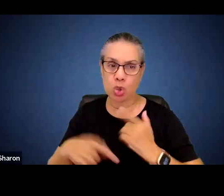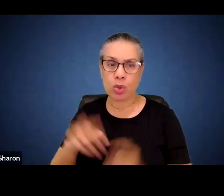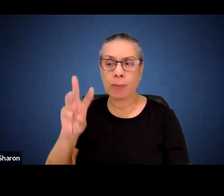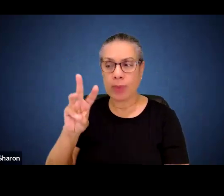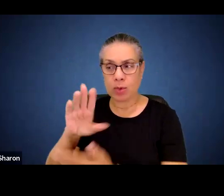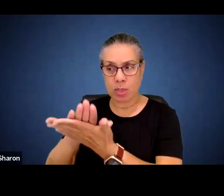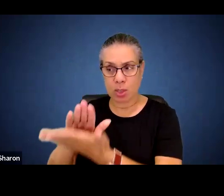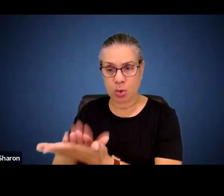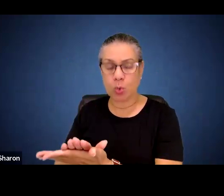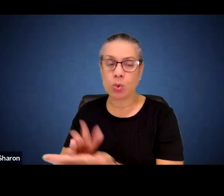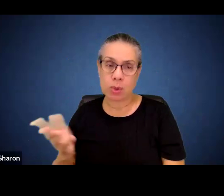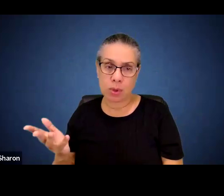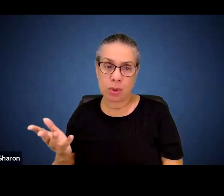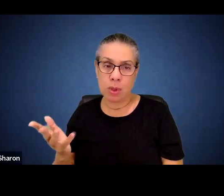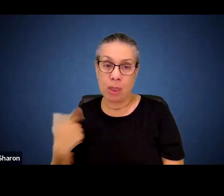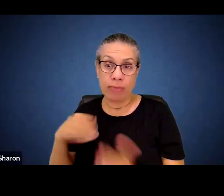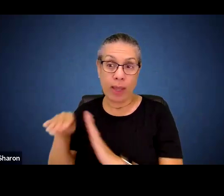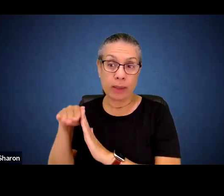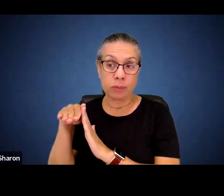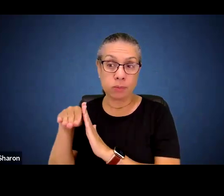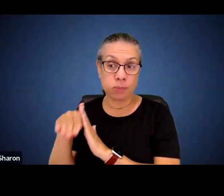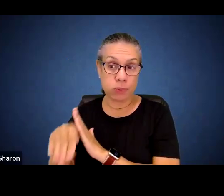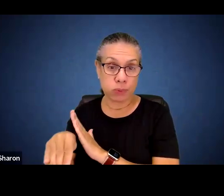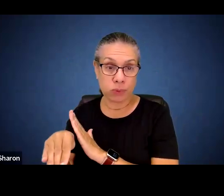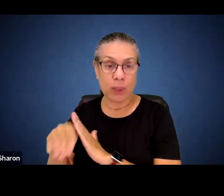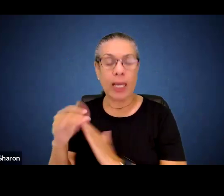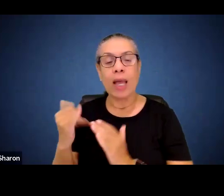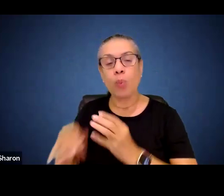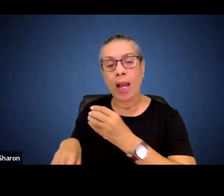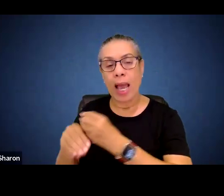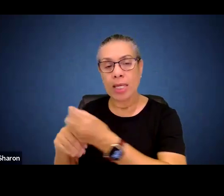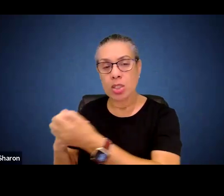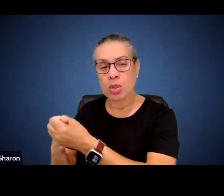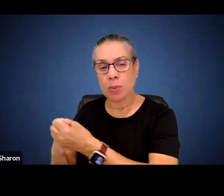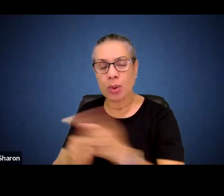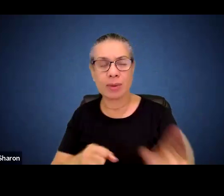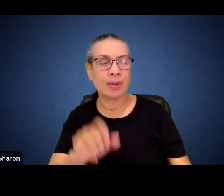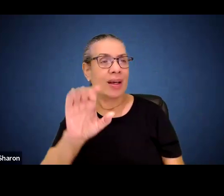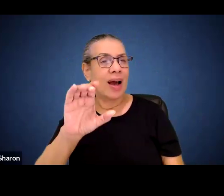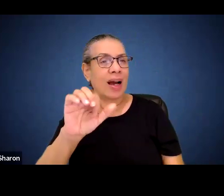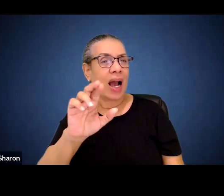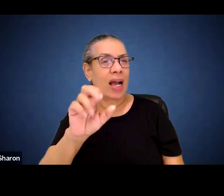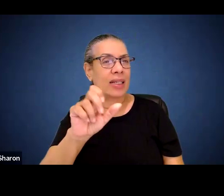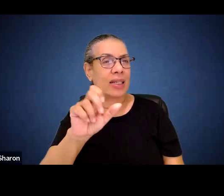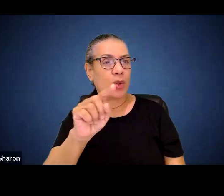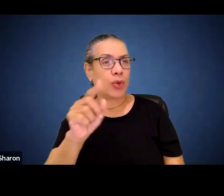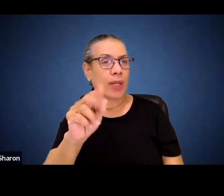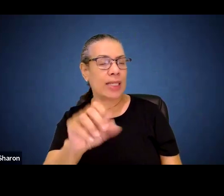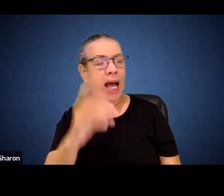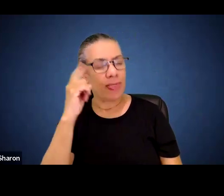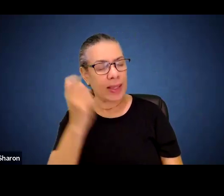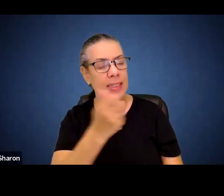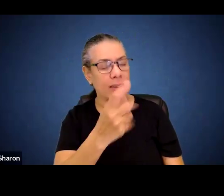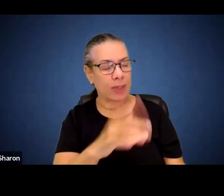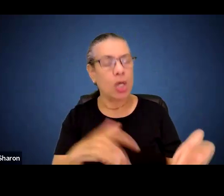By definition, they've slipped and we're adding new supports to them. But I'm thinking multiple years of decline. So I see you've given us